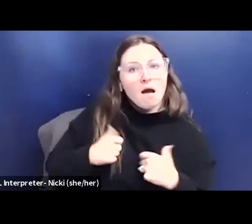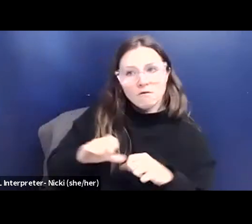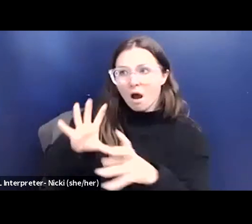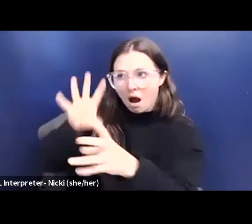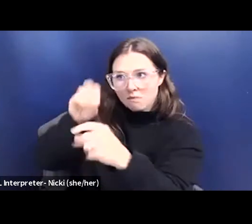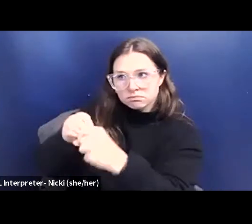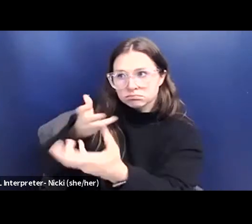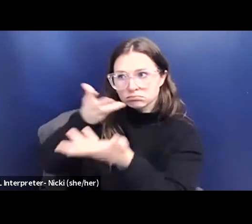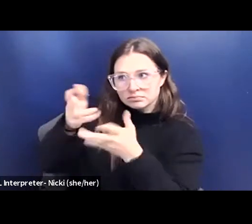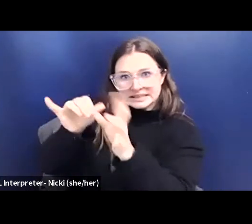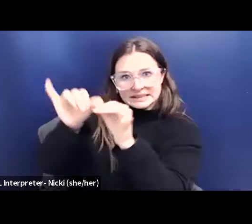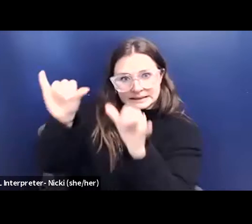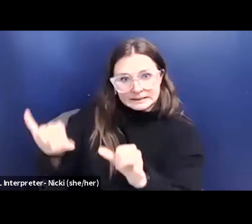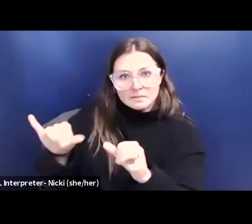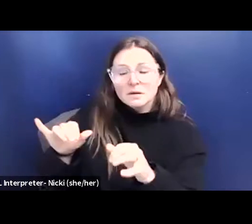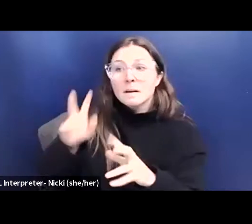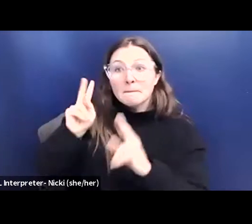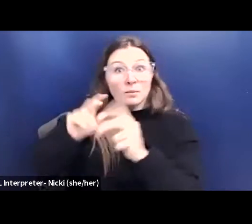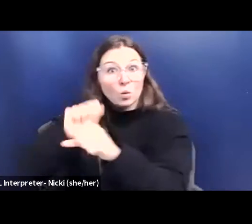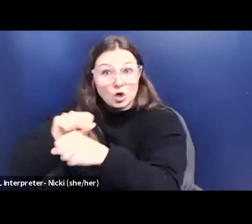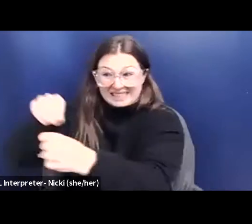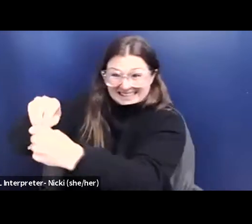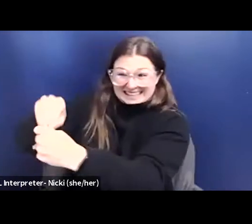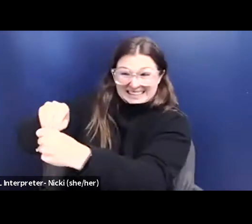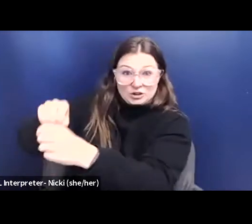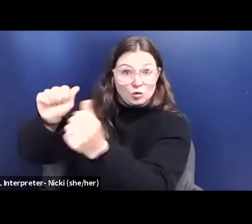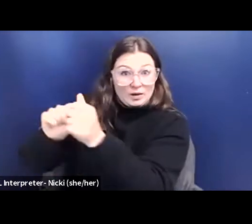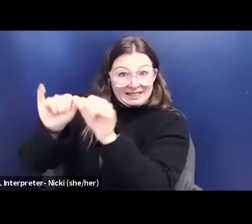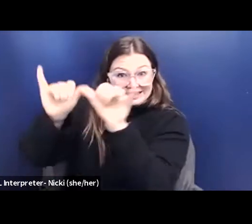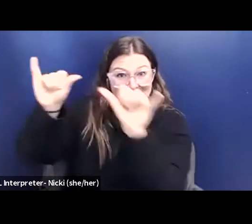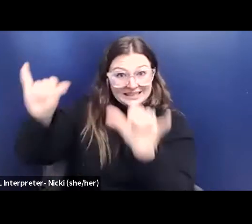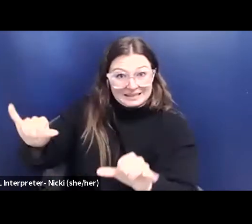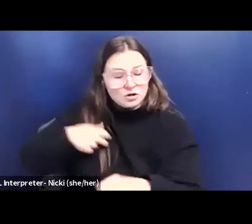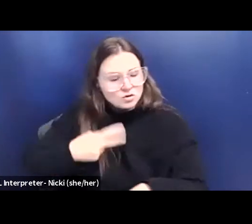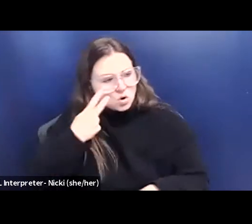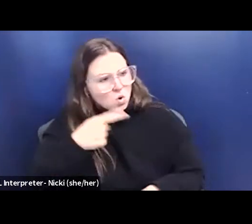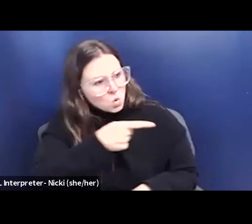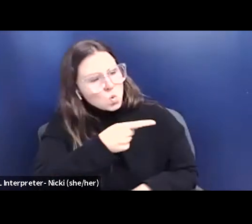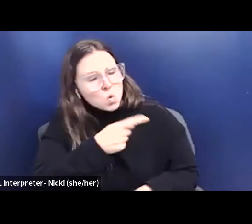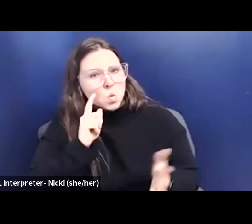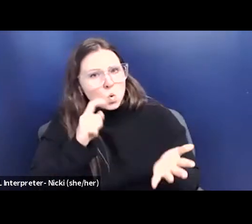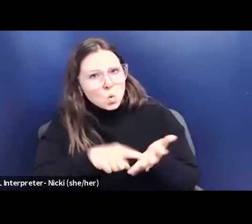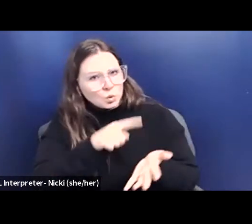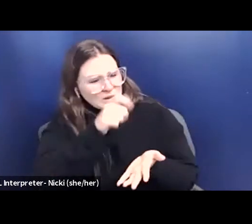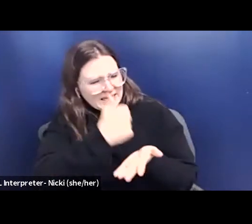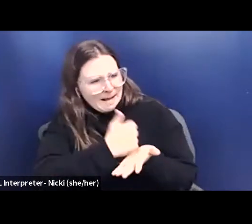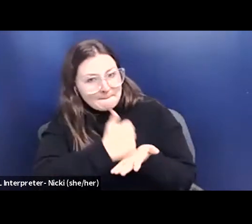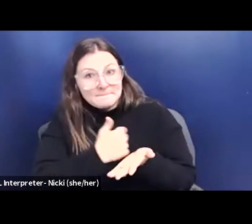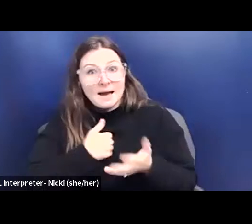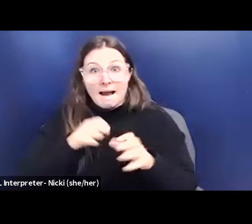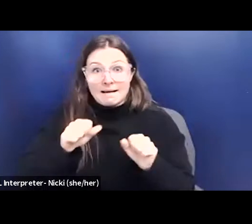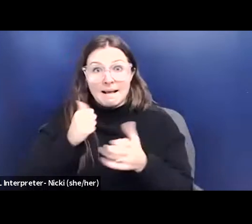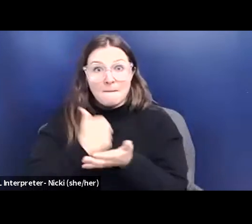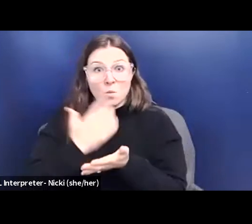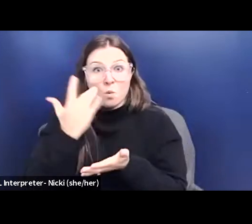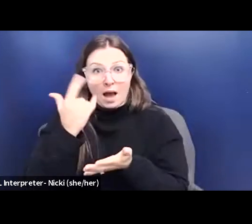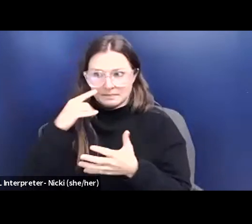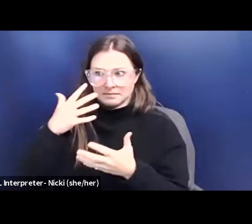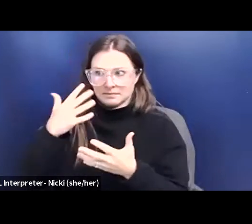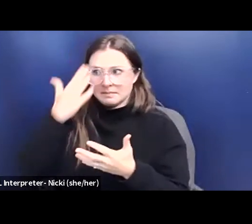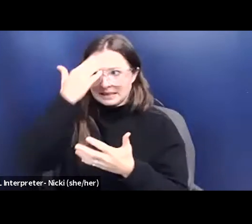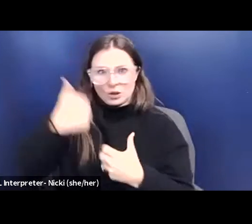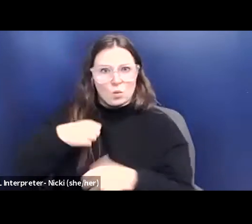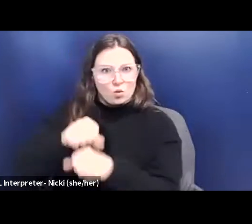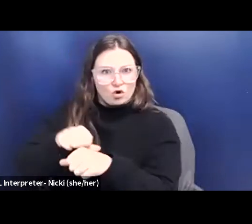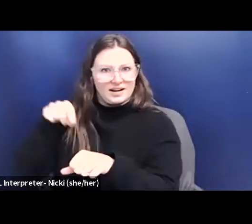who were inside, who saw me, who recognized that I needed help, who were able to help me navigate barriers, who were able